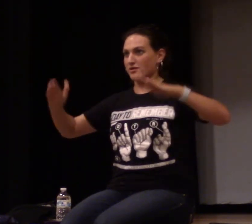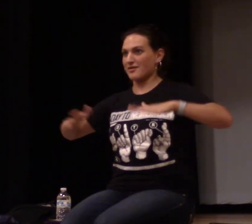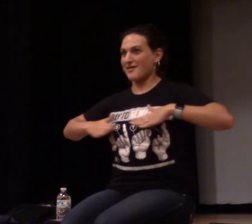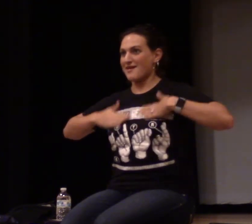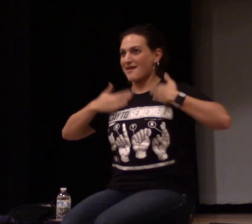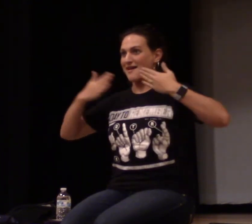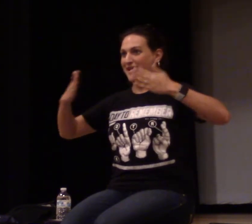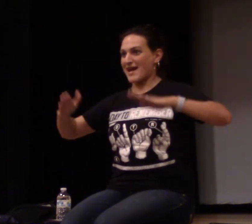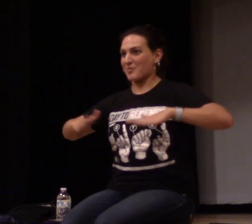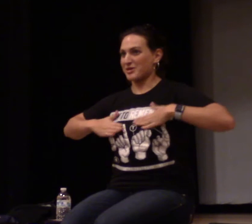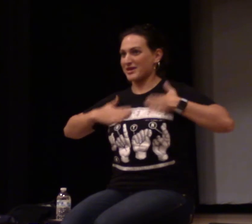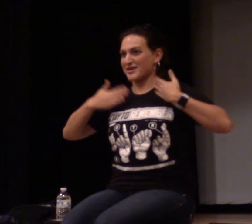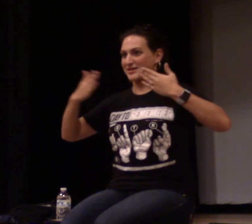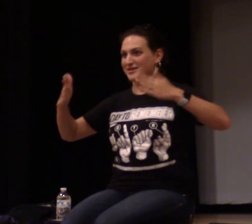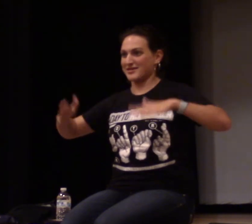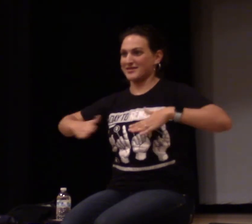good. Happy.